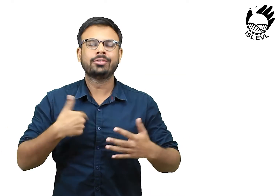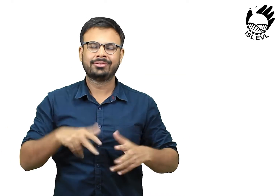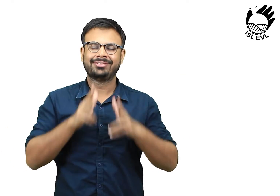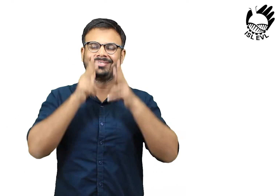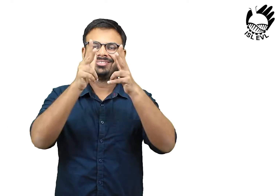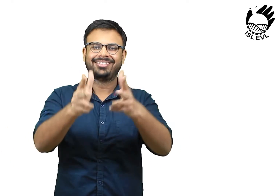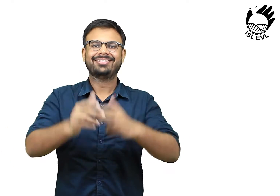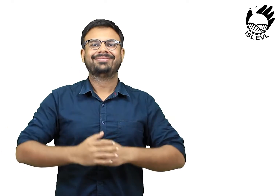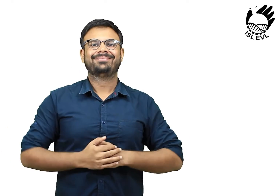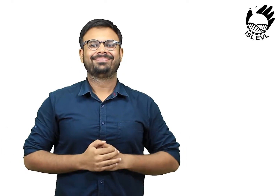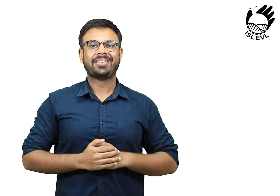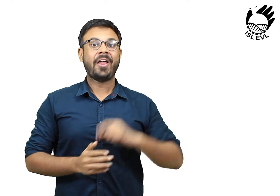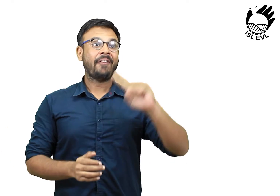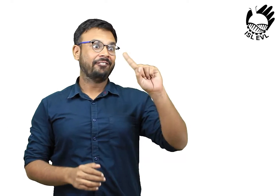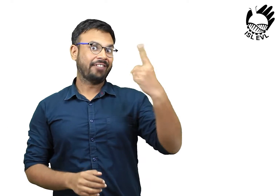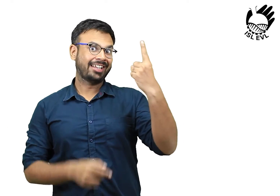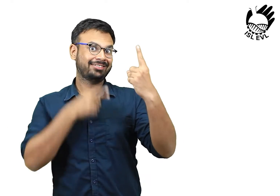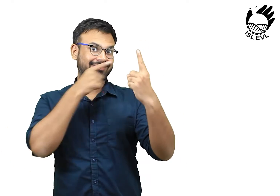Now let us begin the procedure.